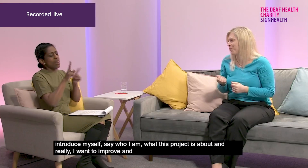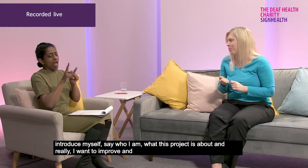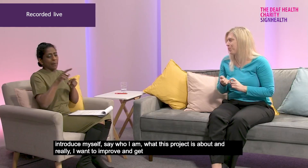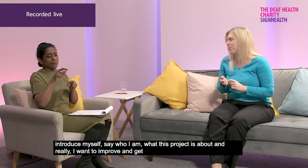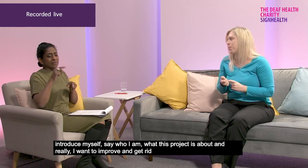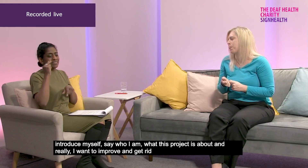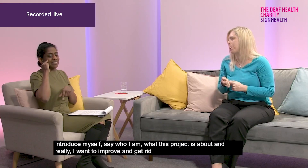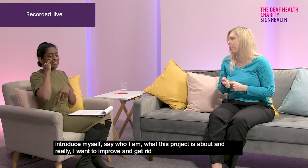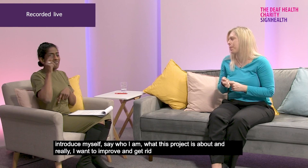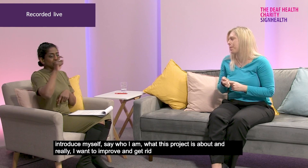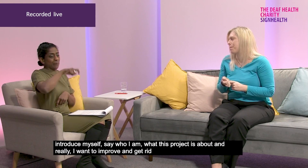those gaps.